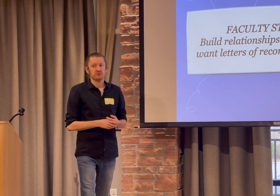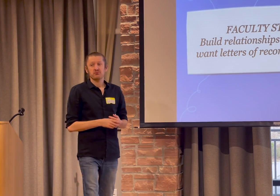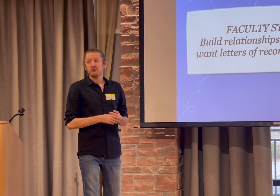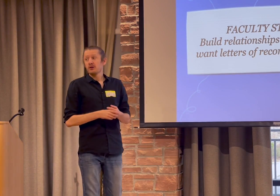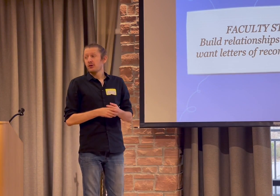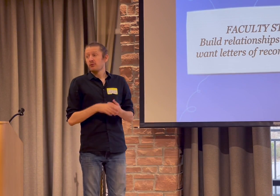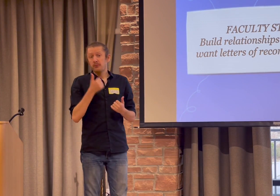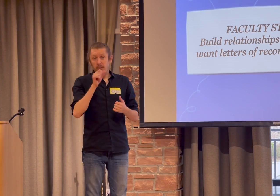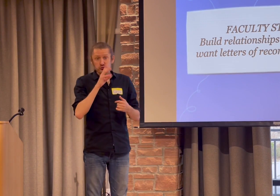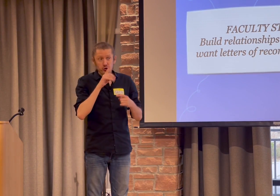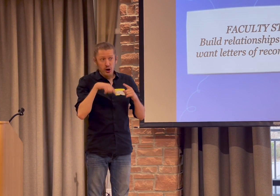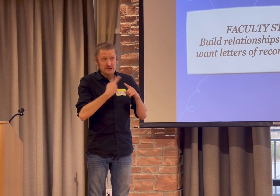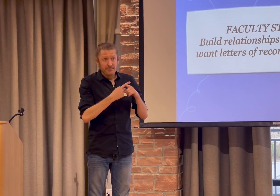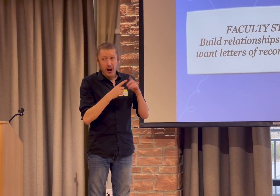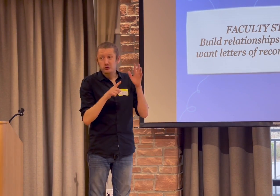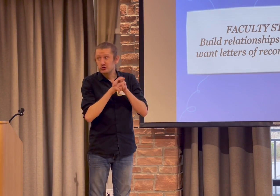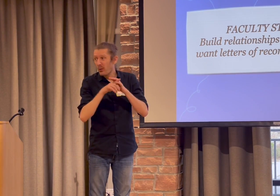other people think of those professors as well.